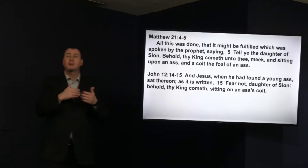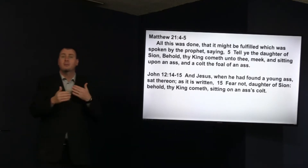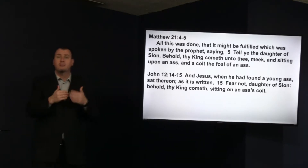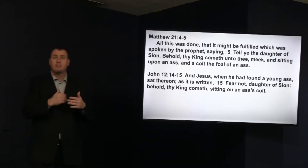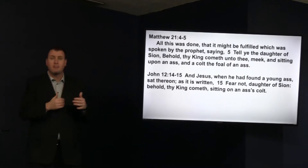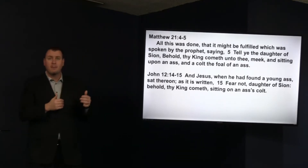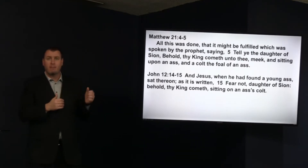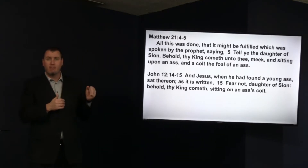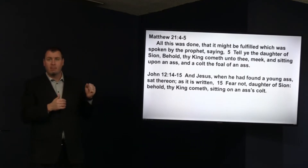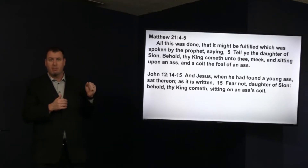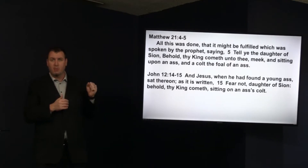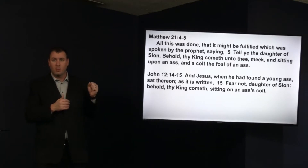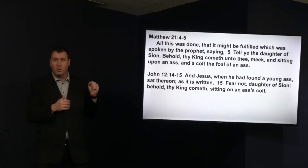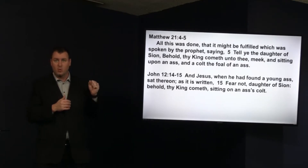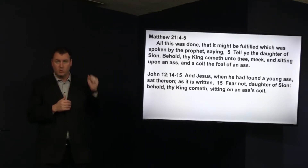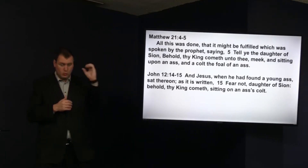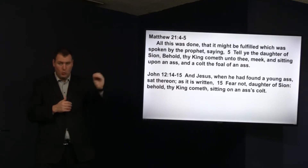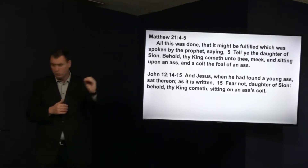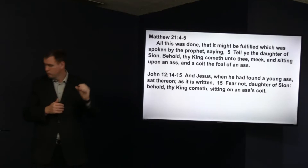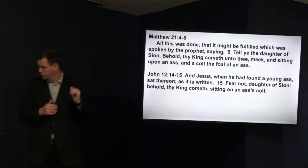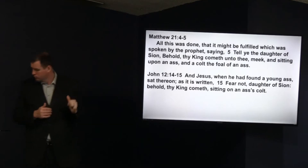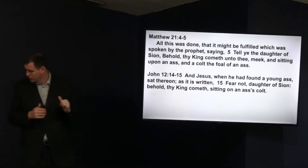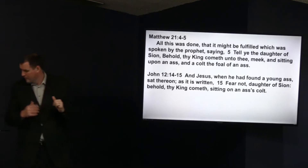with the young male. Okay.